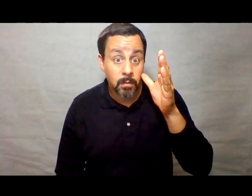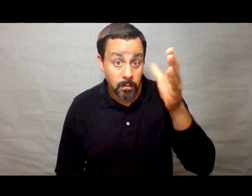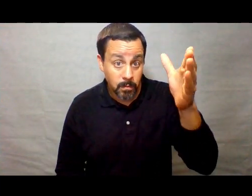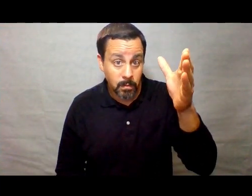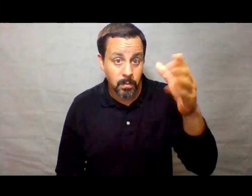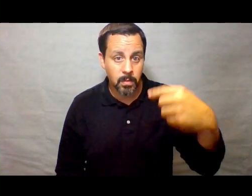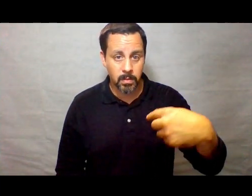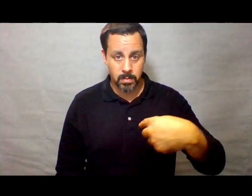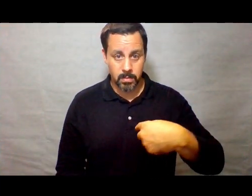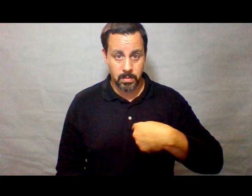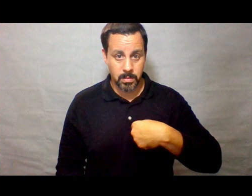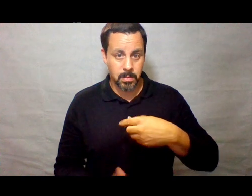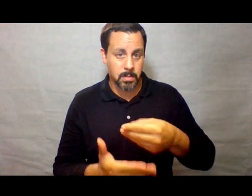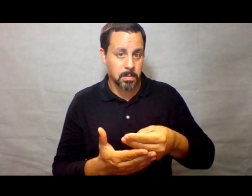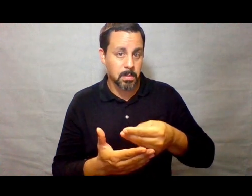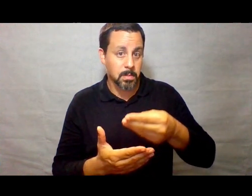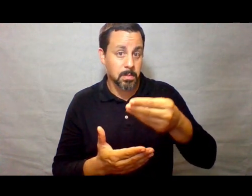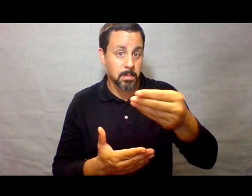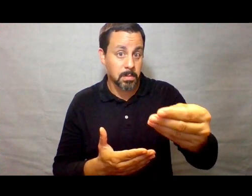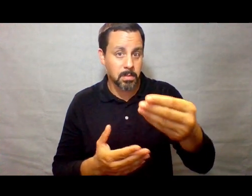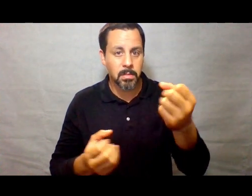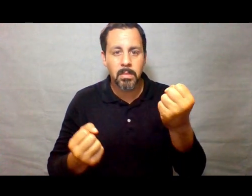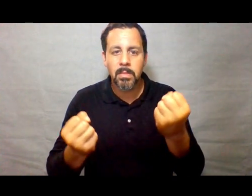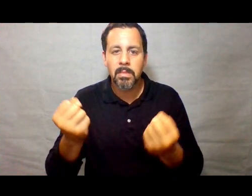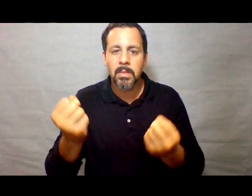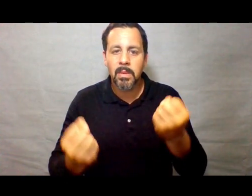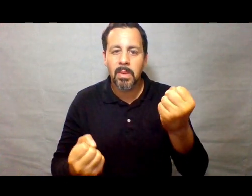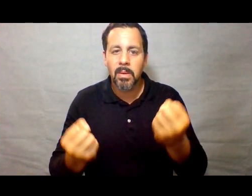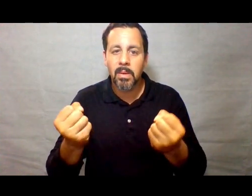future me by car.